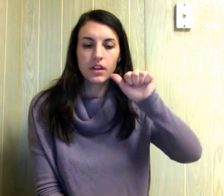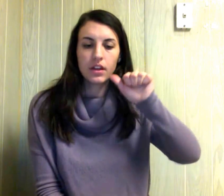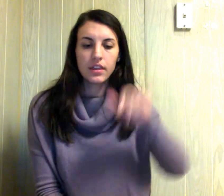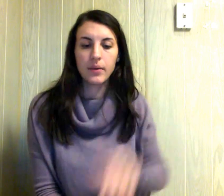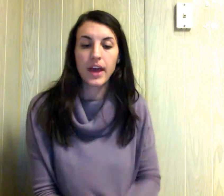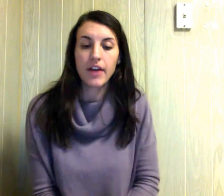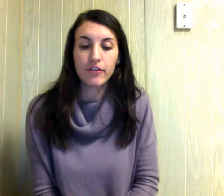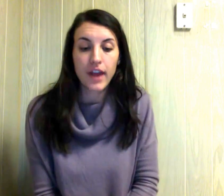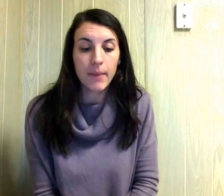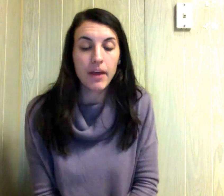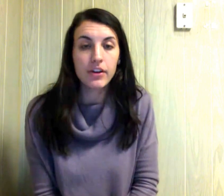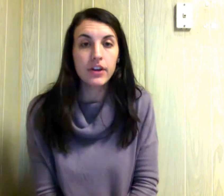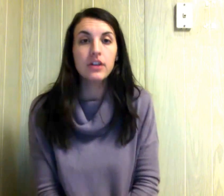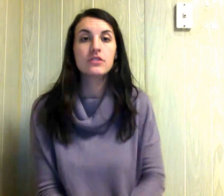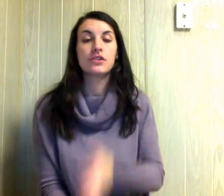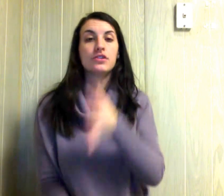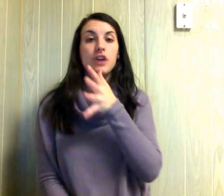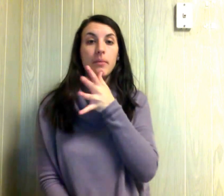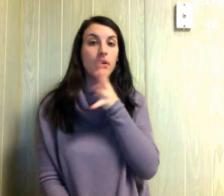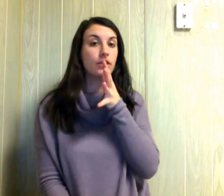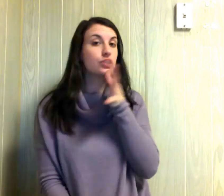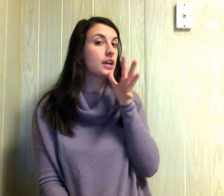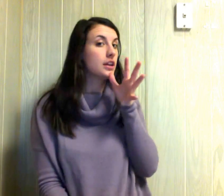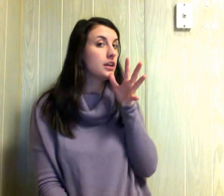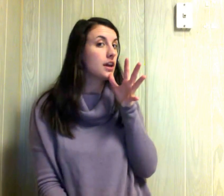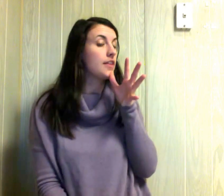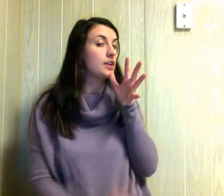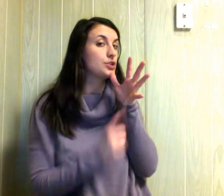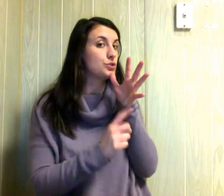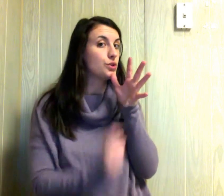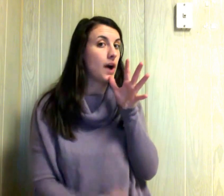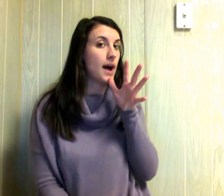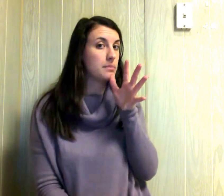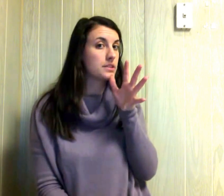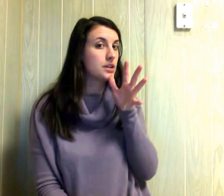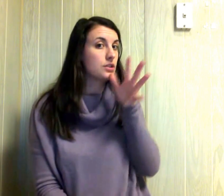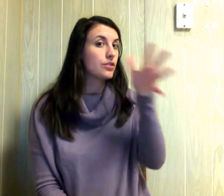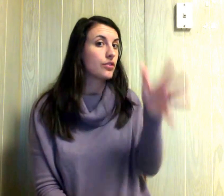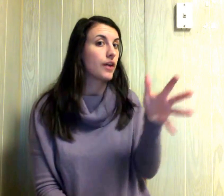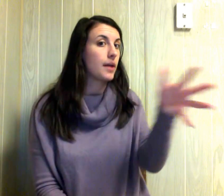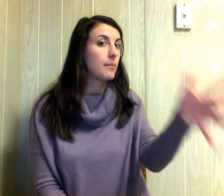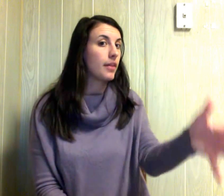Then we have grandmother. So you start on your chin and then do 2 hops. So grandmother.